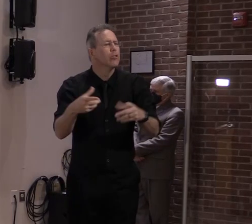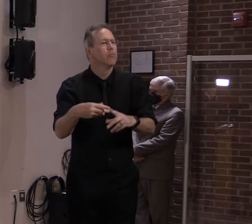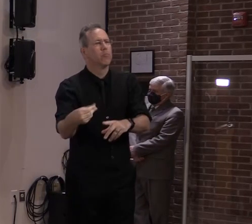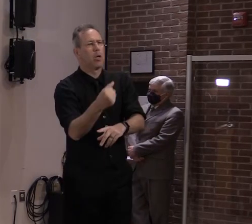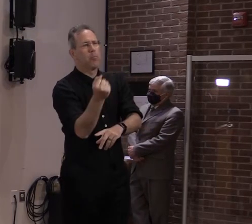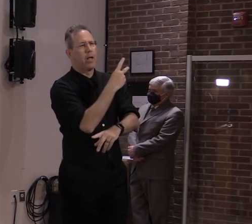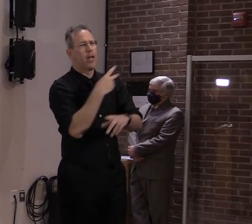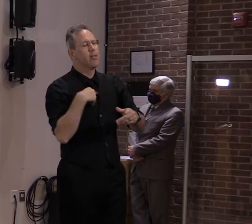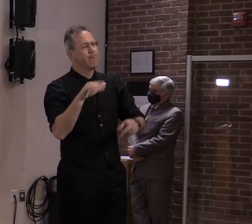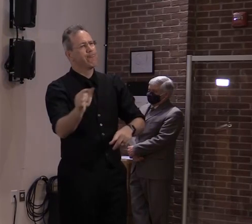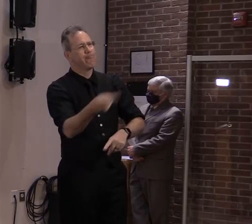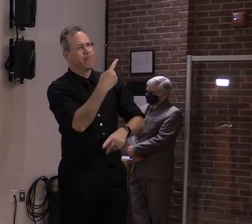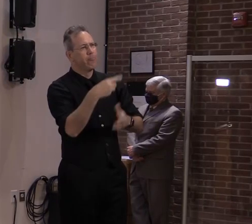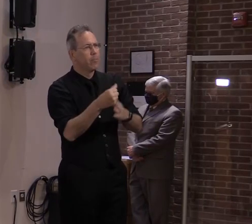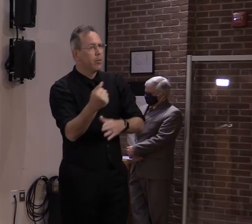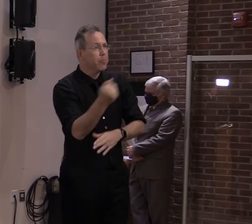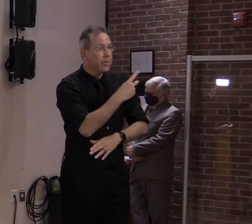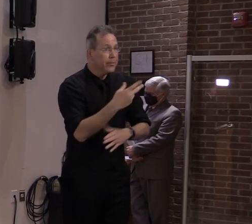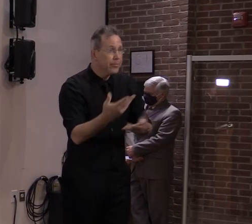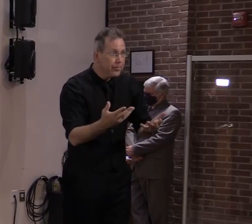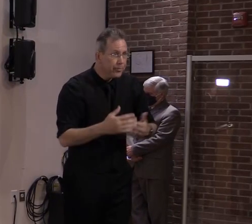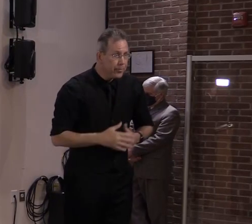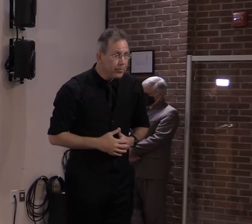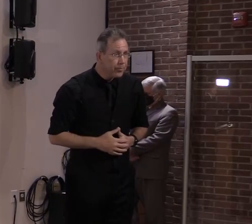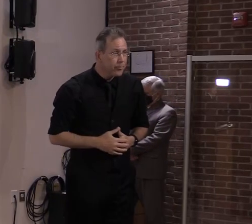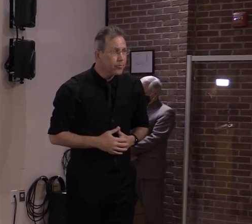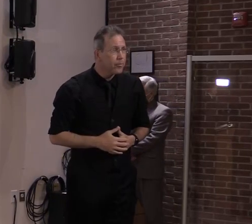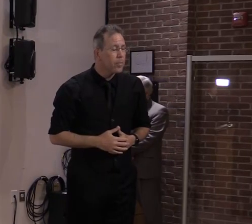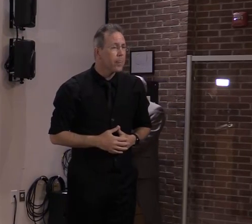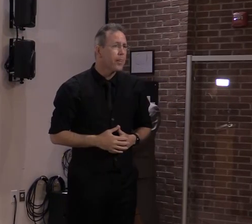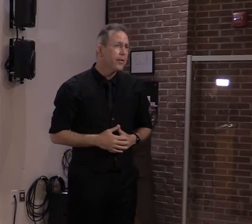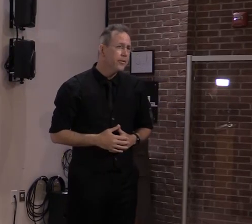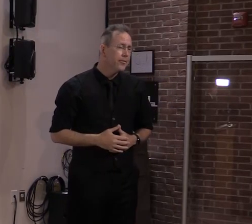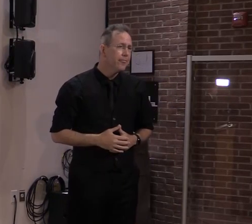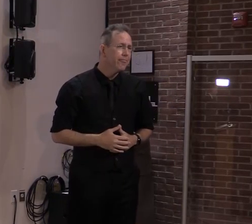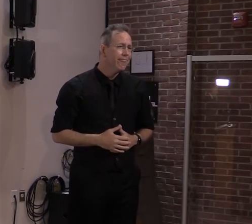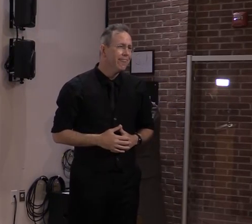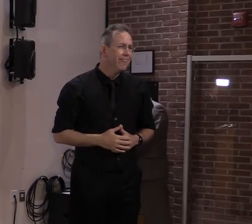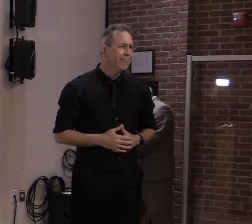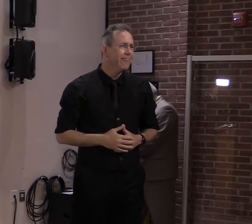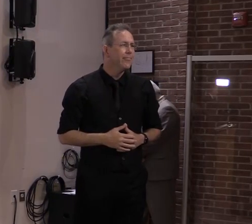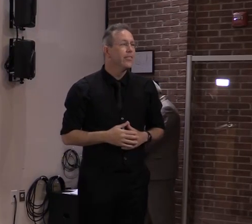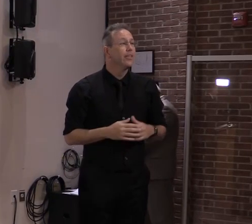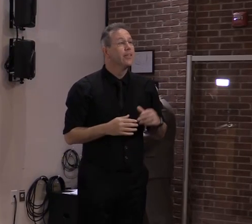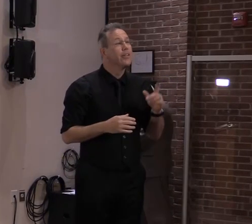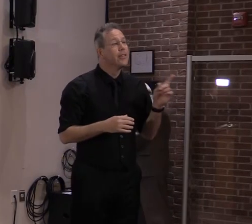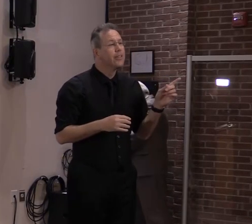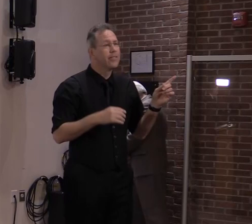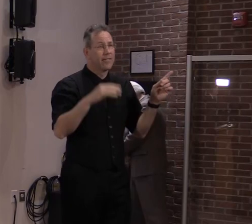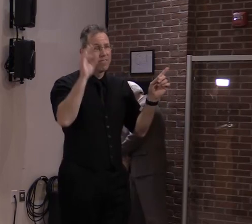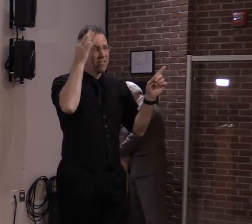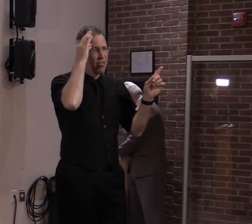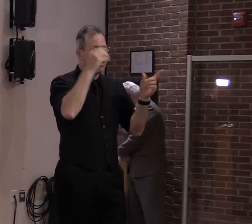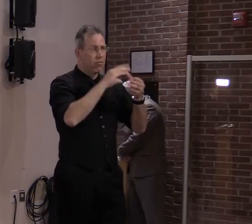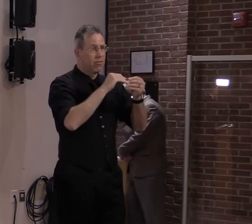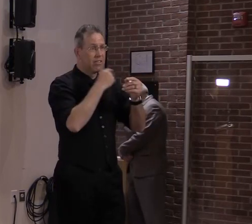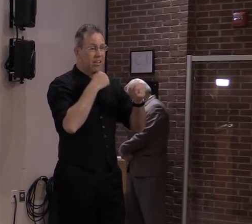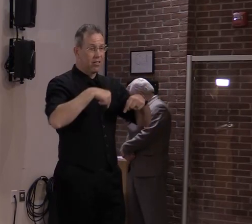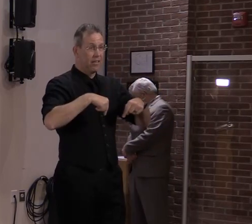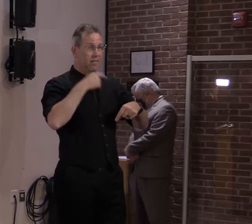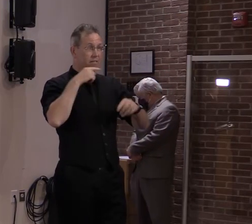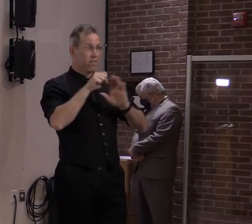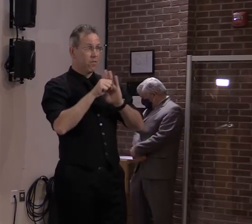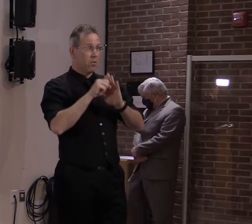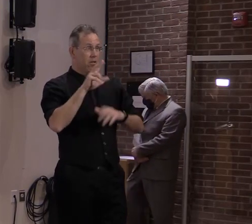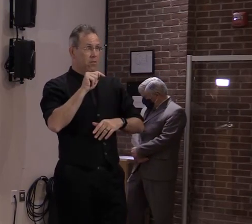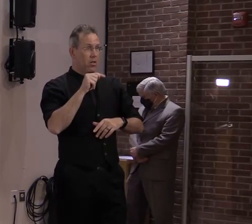steadfast in its position that whenever the state is the one who initiated the overpayments,